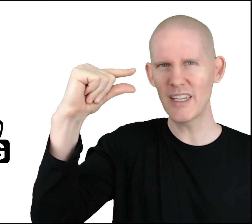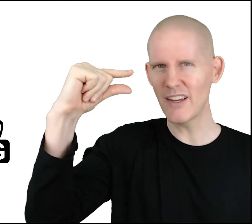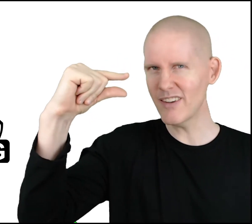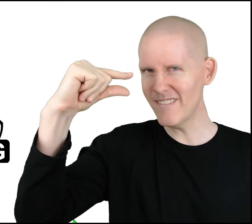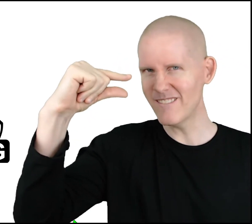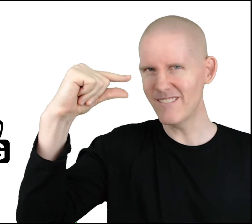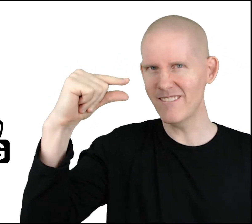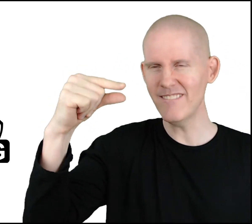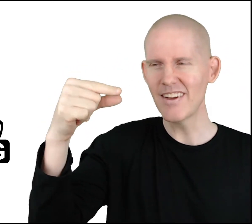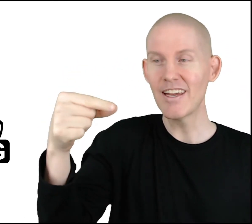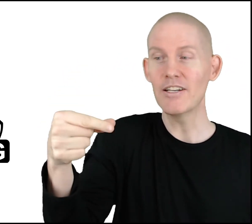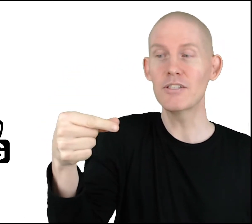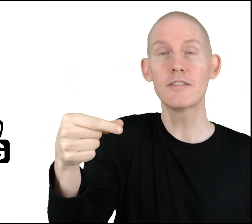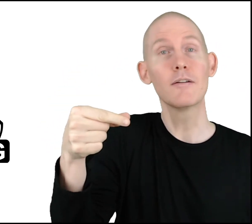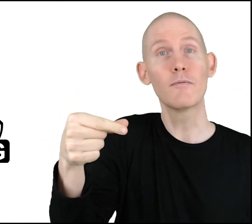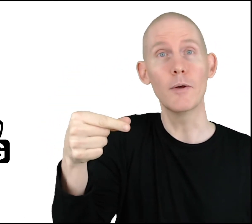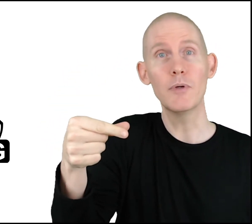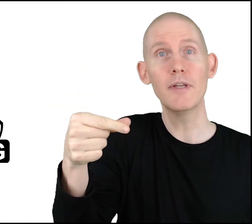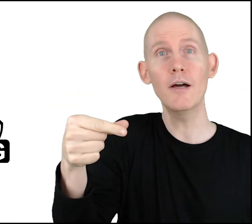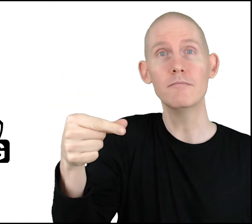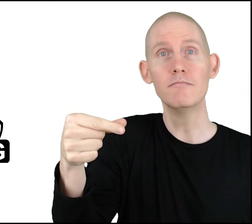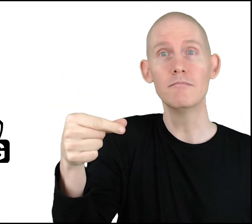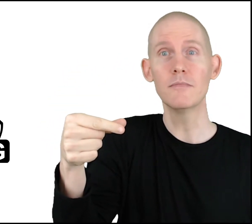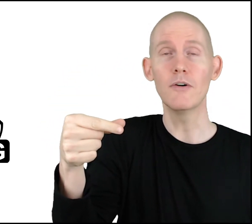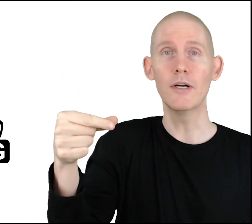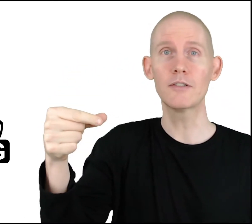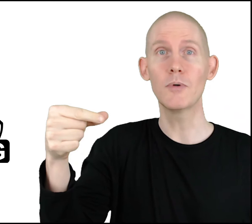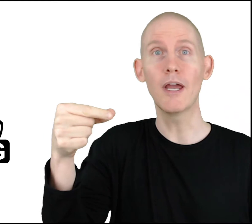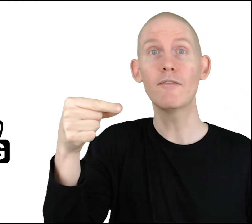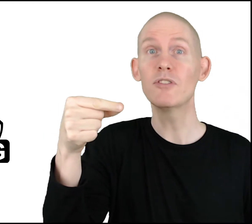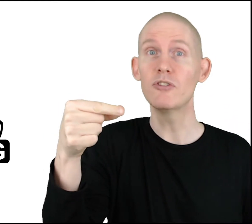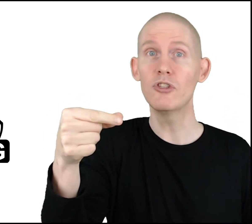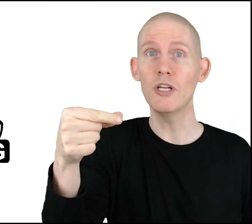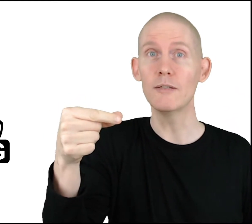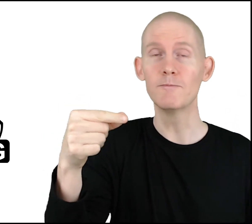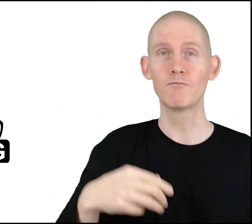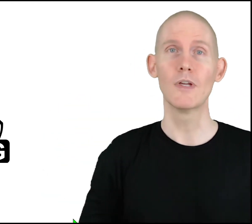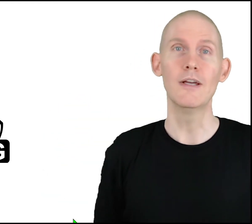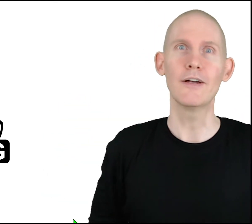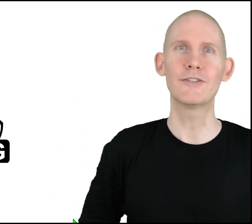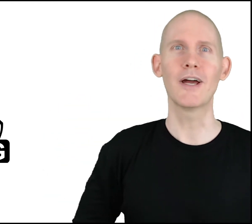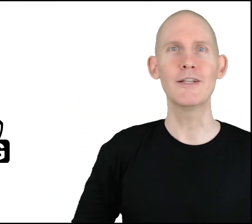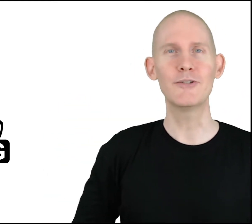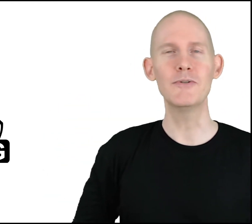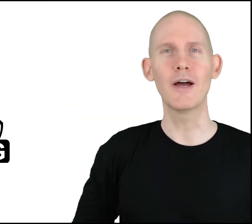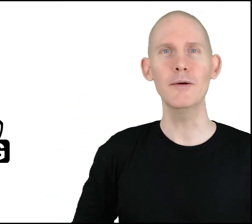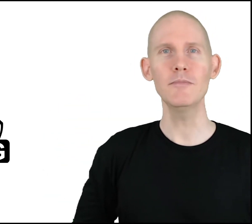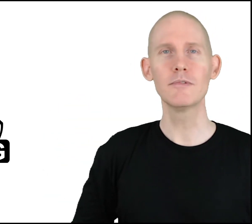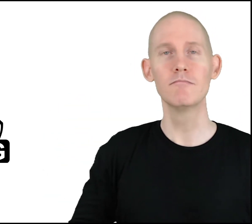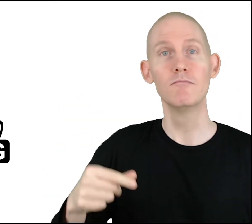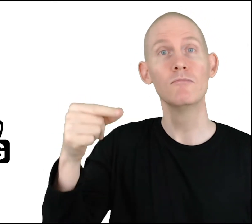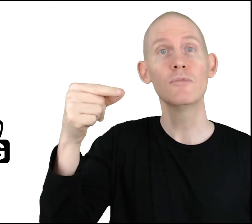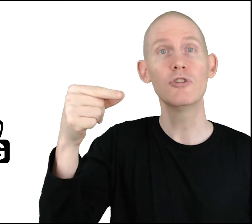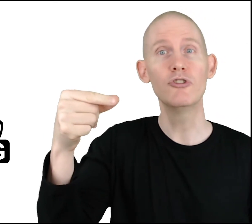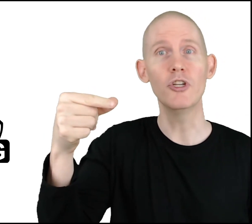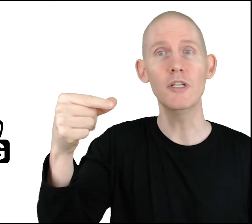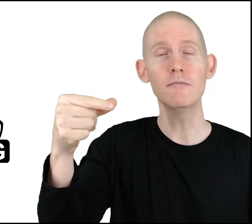together, and just flip it down. All right, so we have G. Let's sign it 2 times. G.